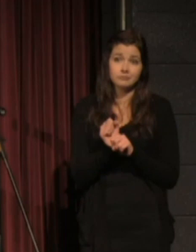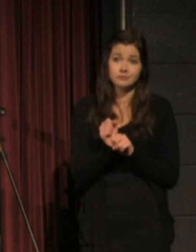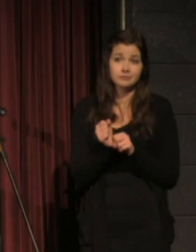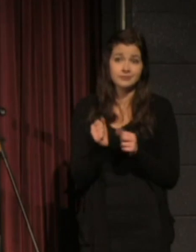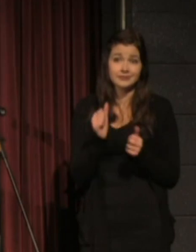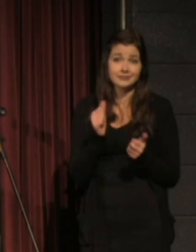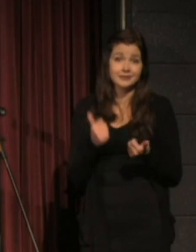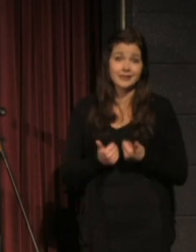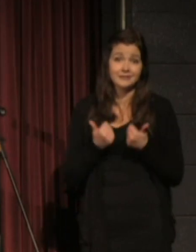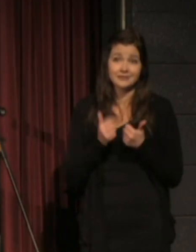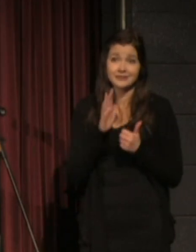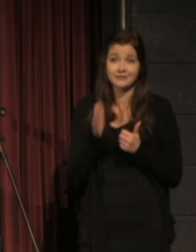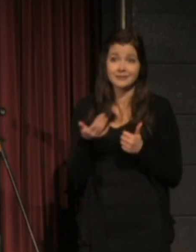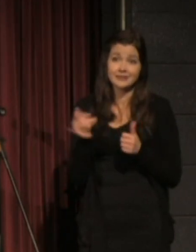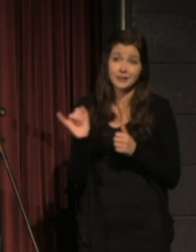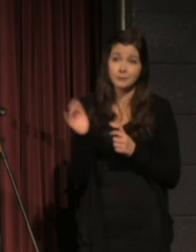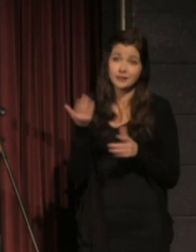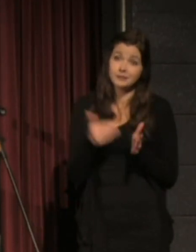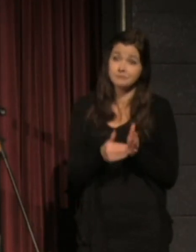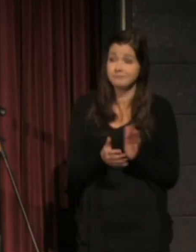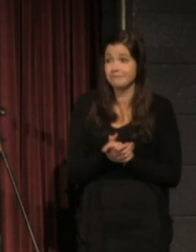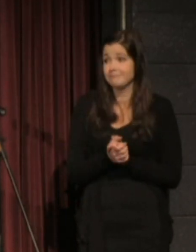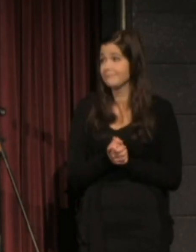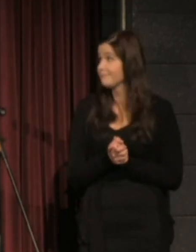the same again.